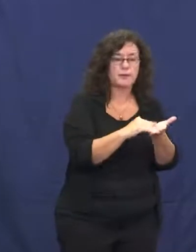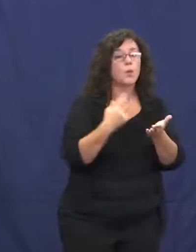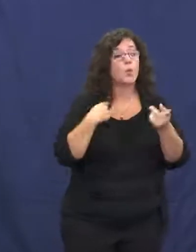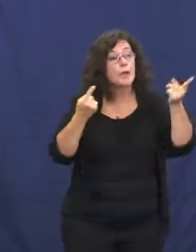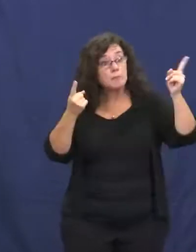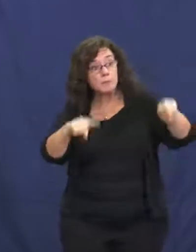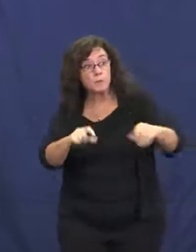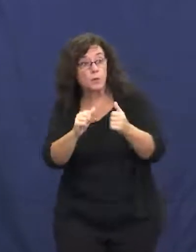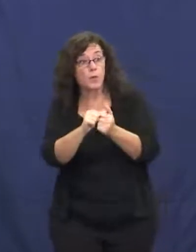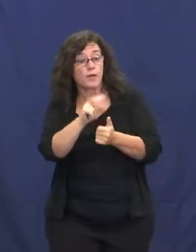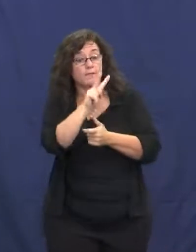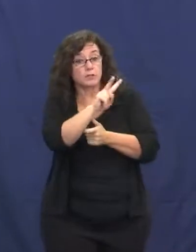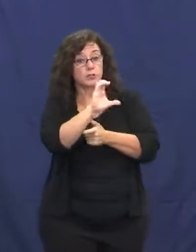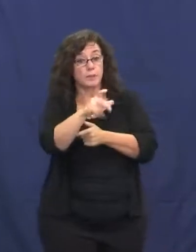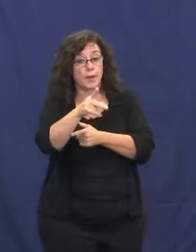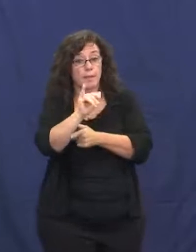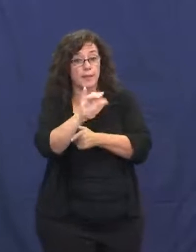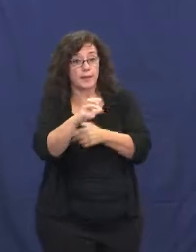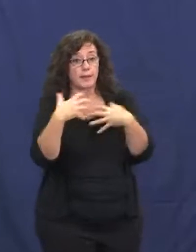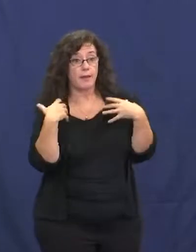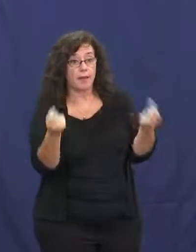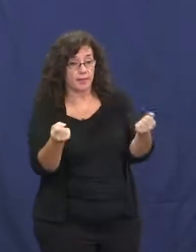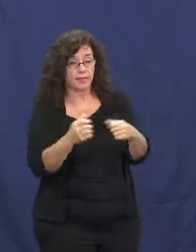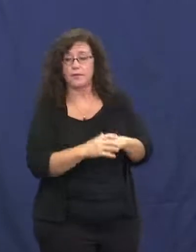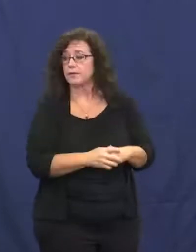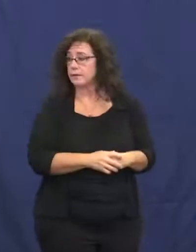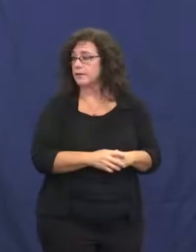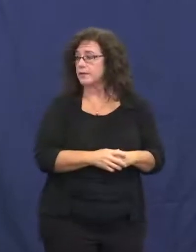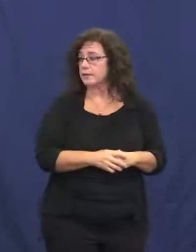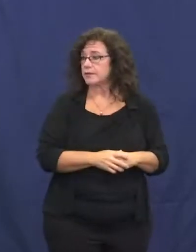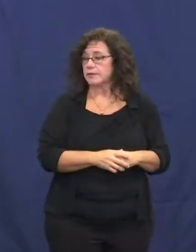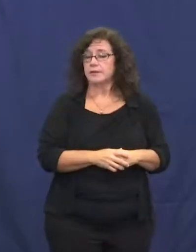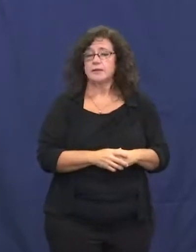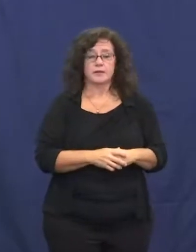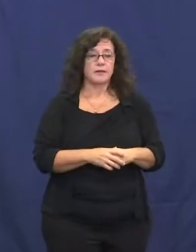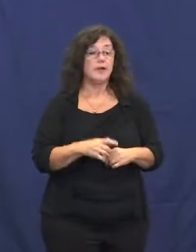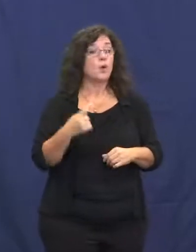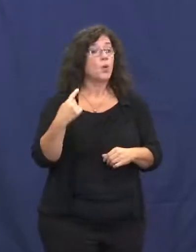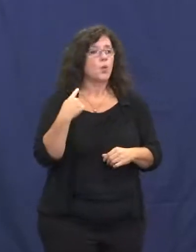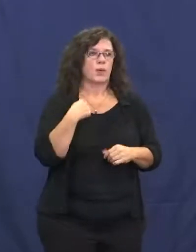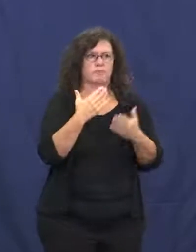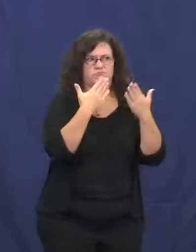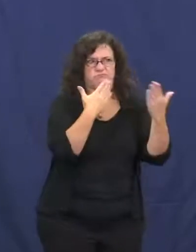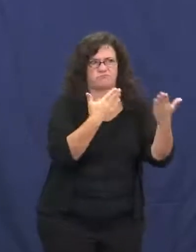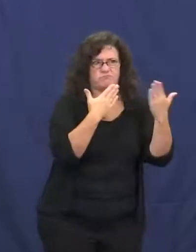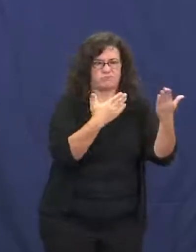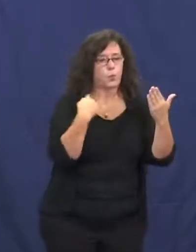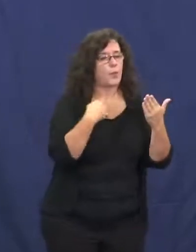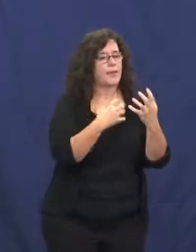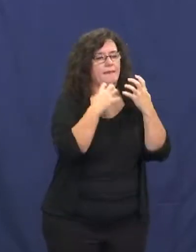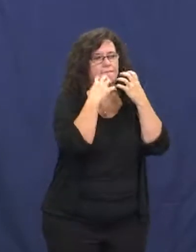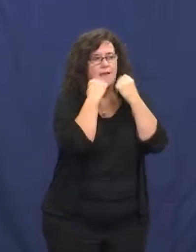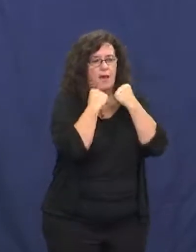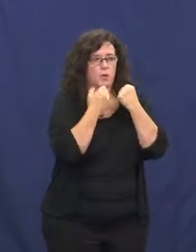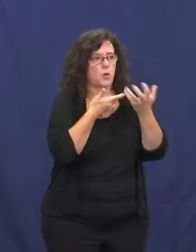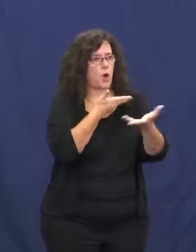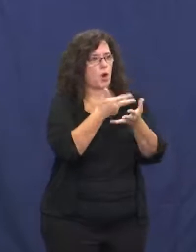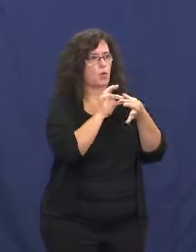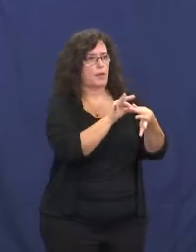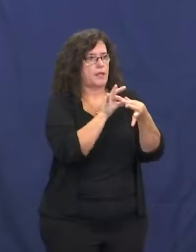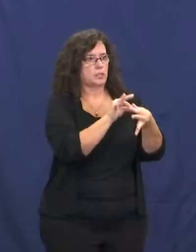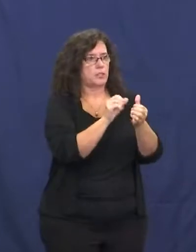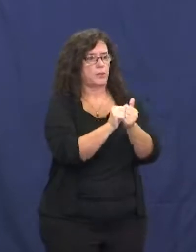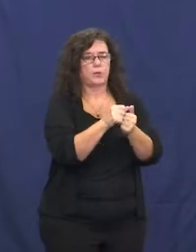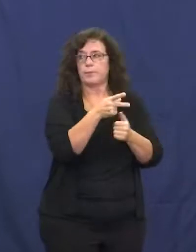Public Health. And by the way, we are so grateful and value public health in the relationship that we'd enjoyed for many